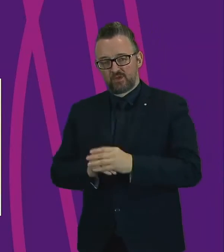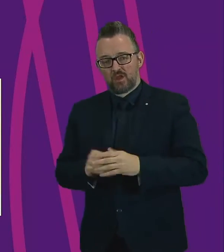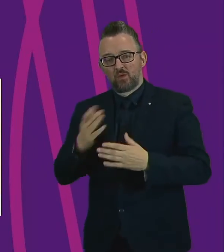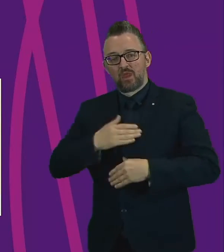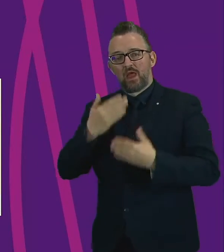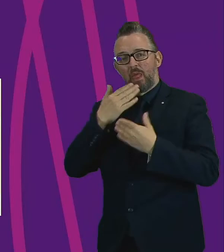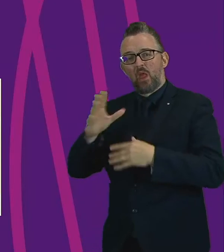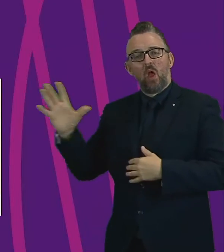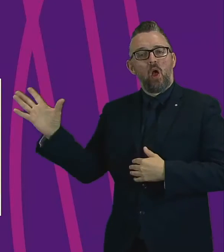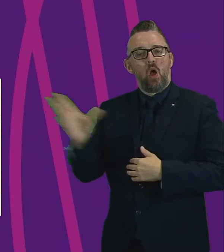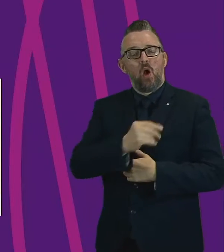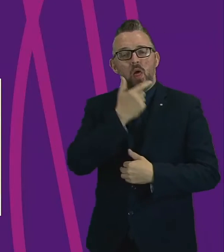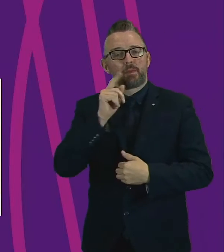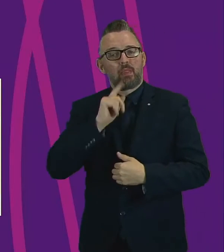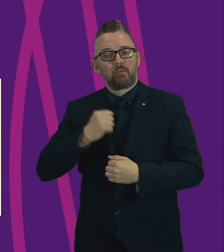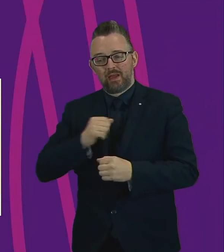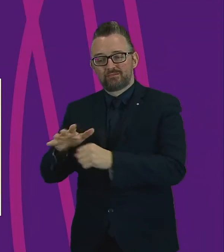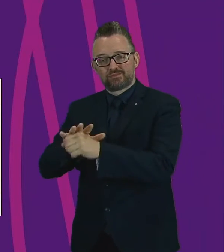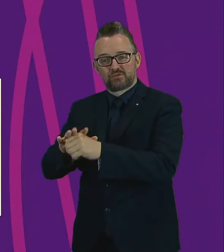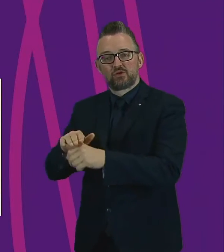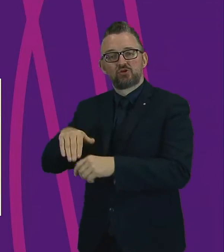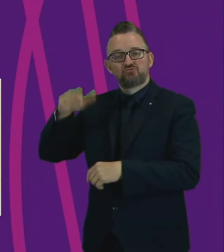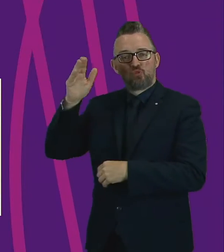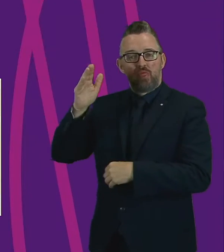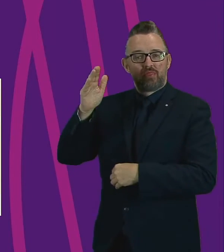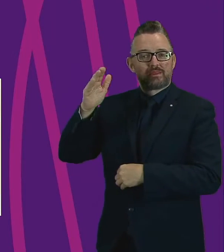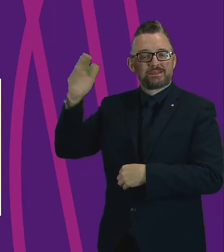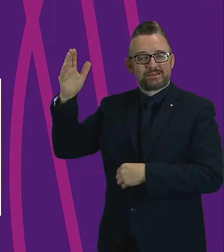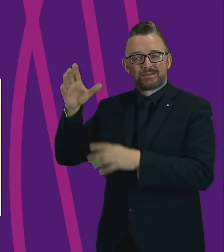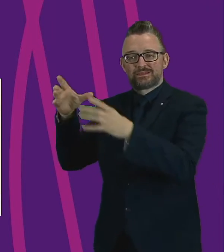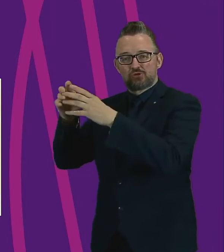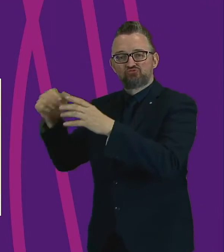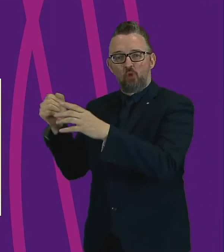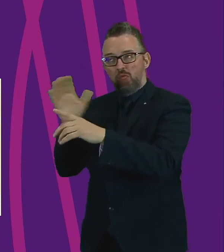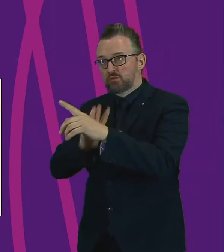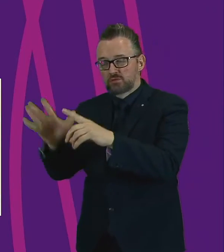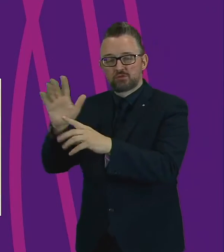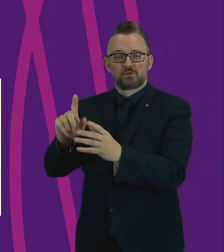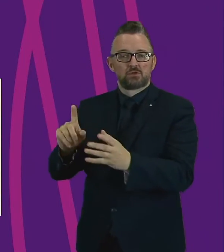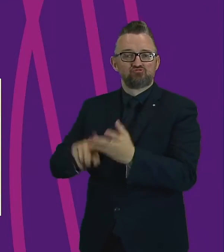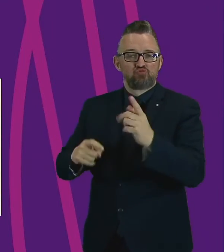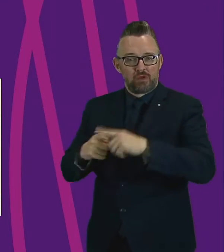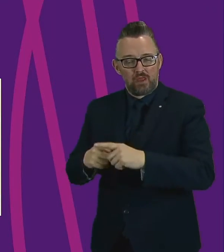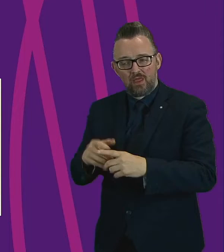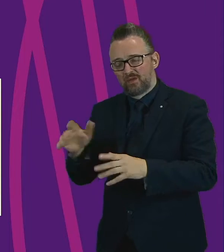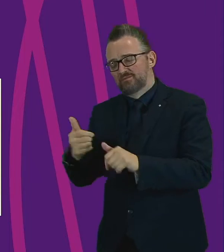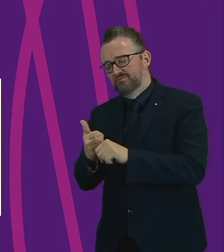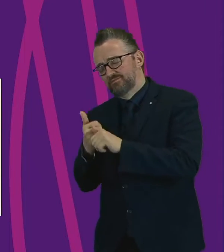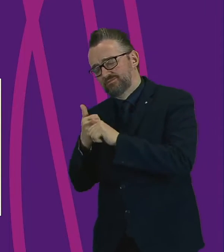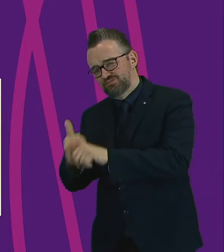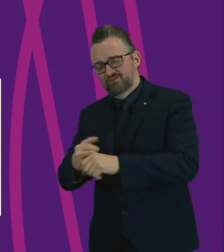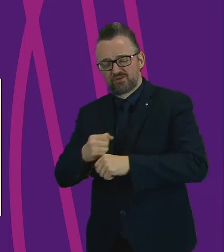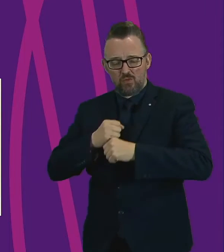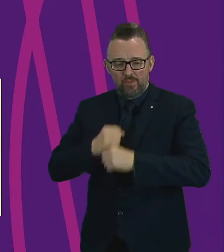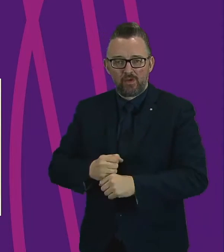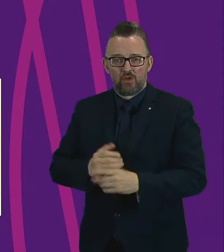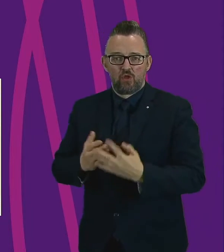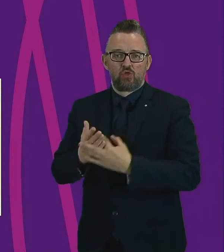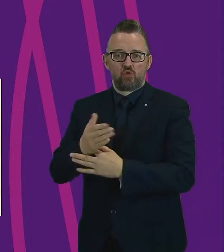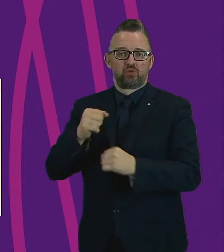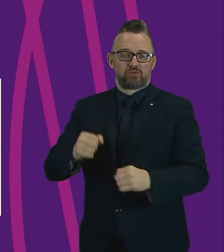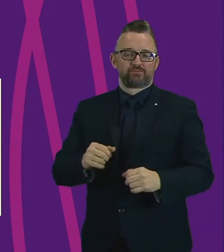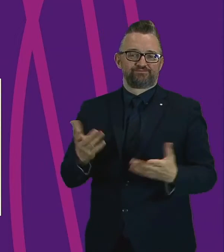in my constituency, the North East, Scotland and the United Kingdom for their continued commitment to help get our country through this